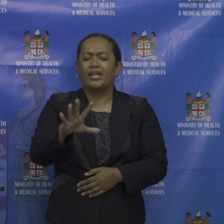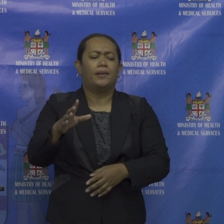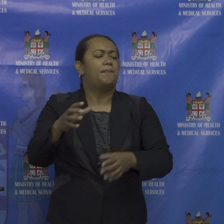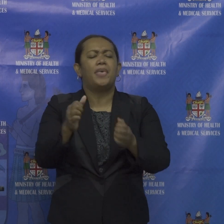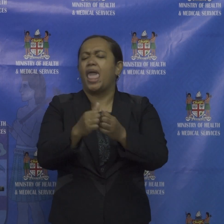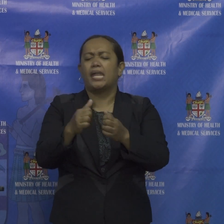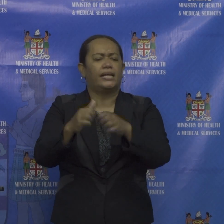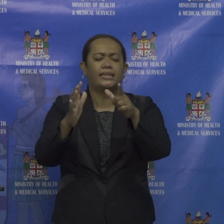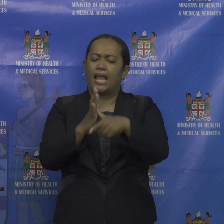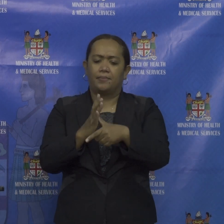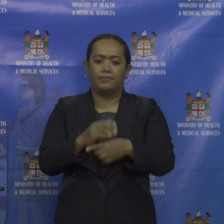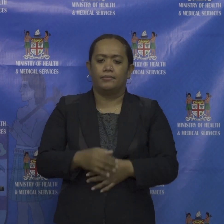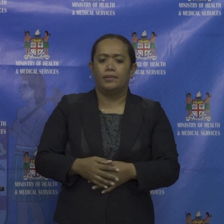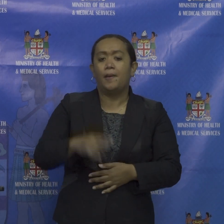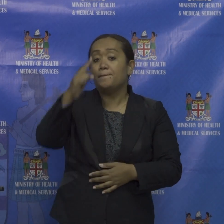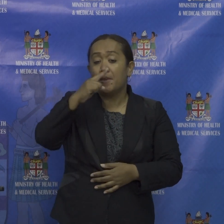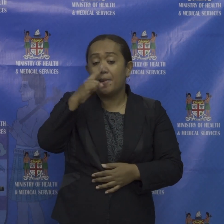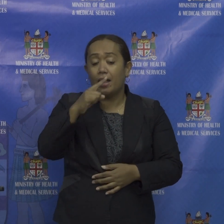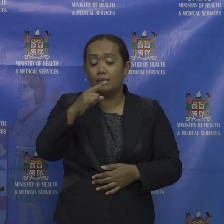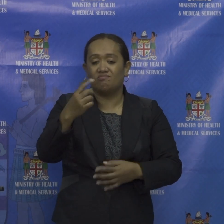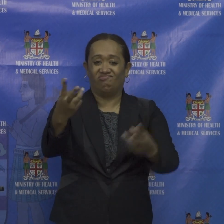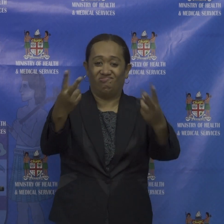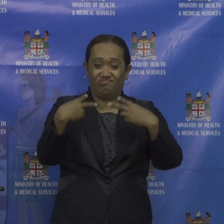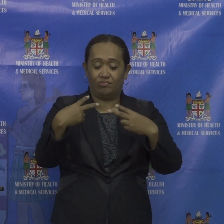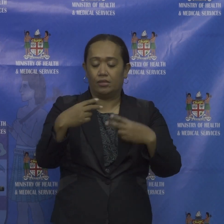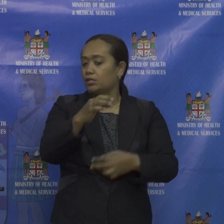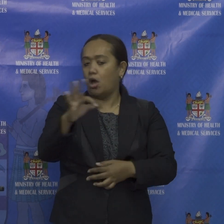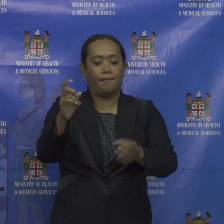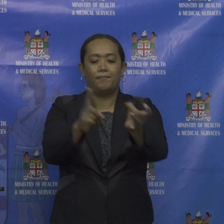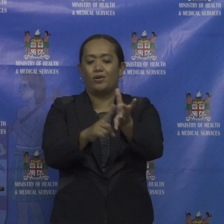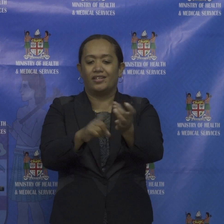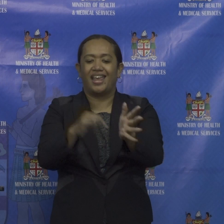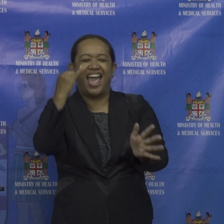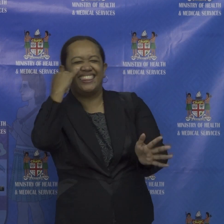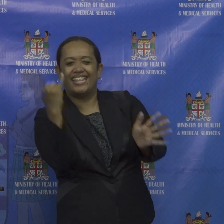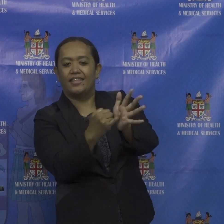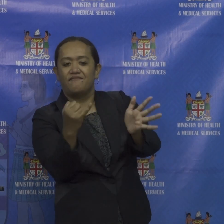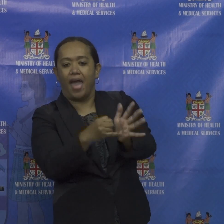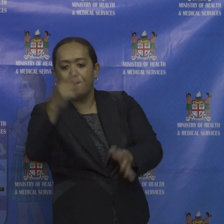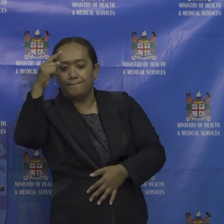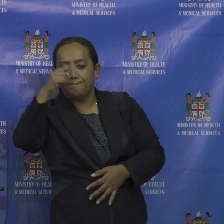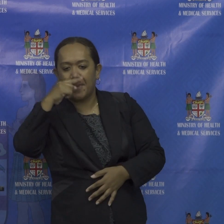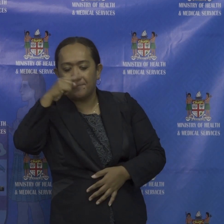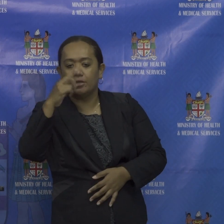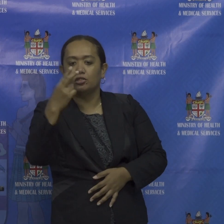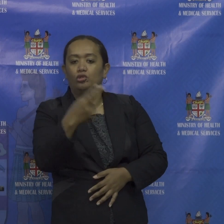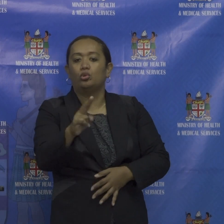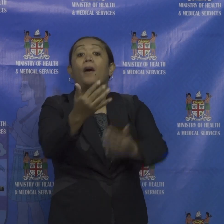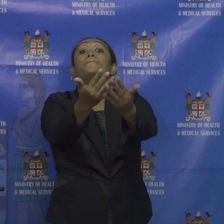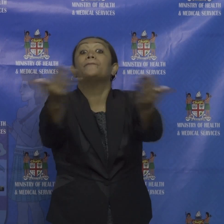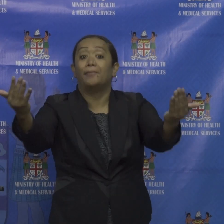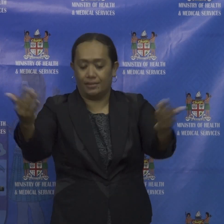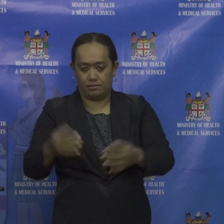times before, it is not important for us to identify these patients to the public. That is actually will